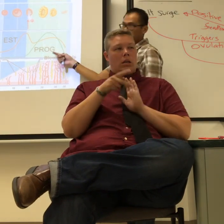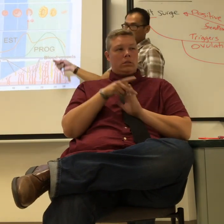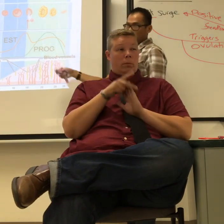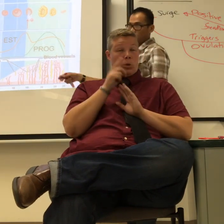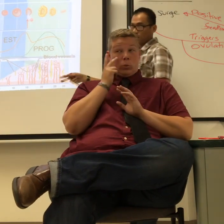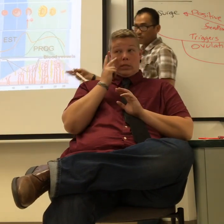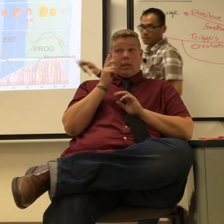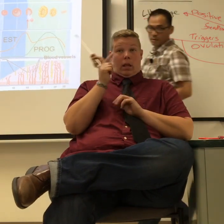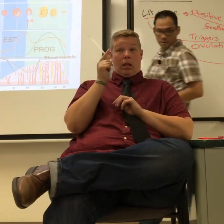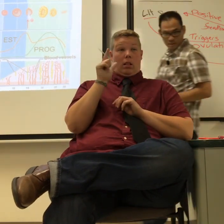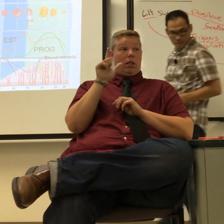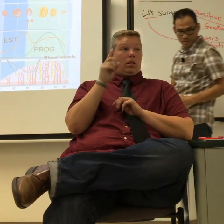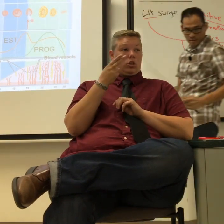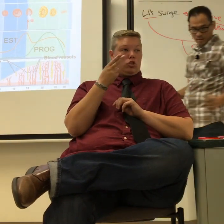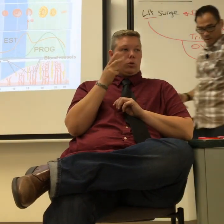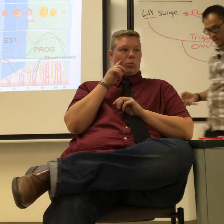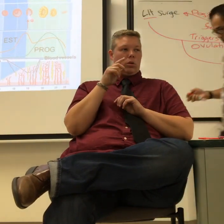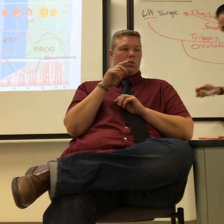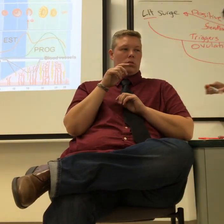secrete progesterone.